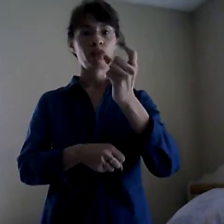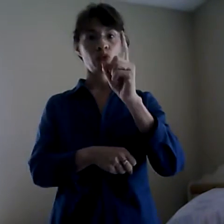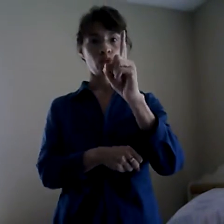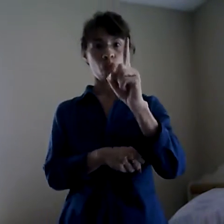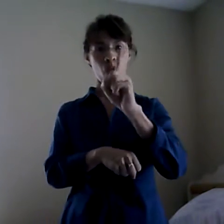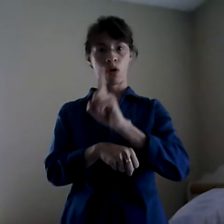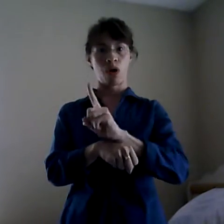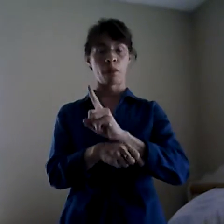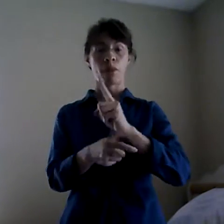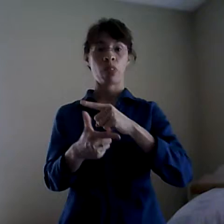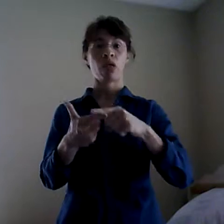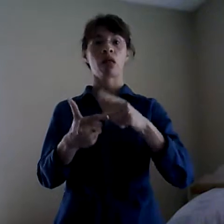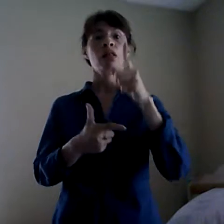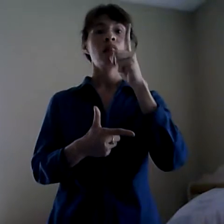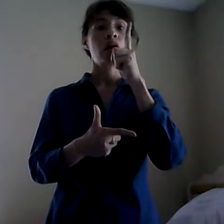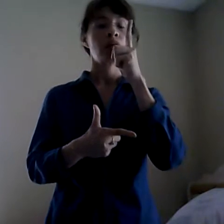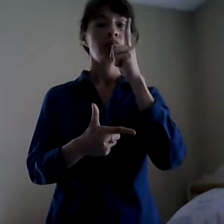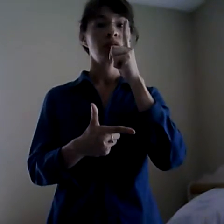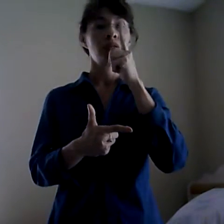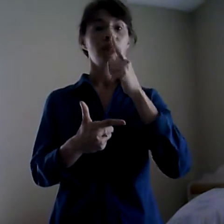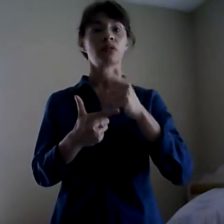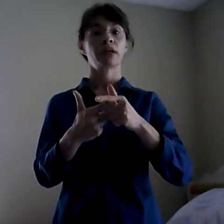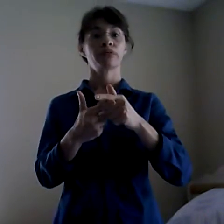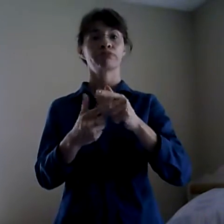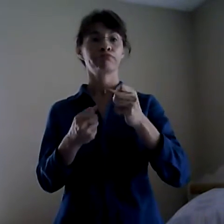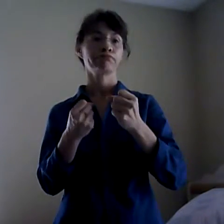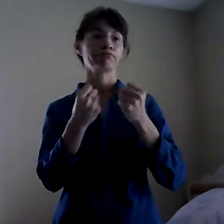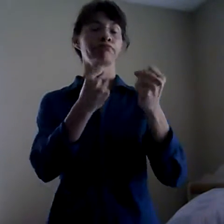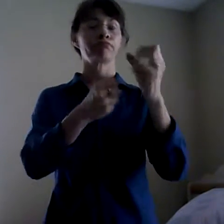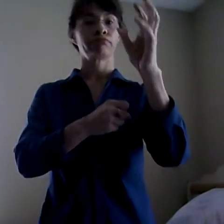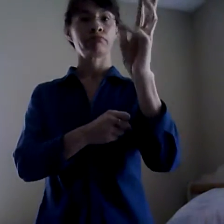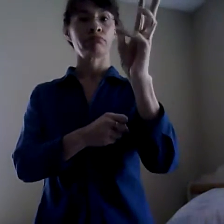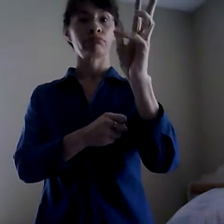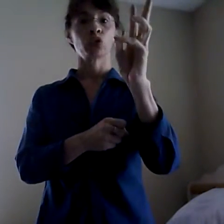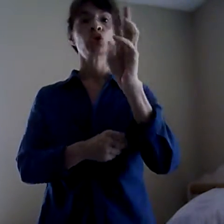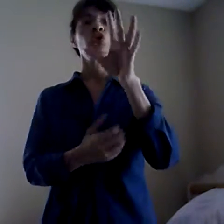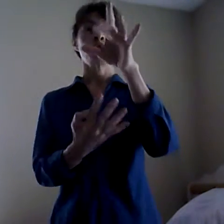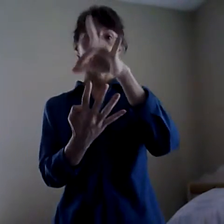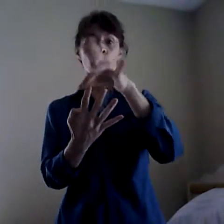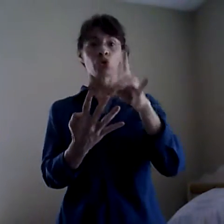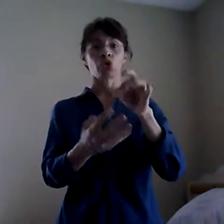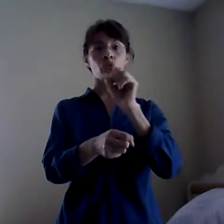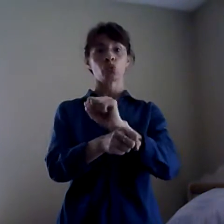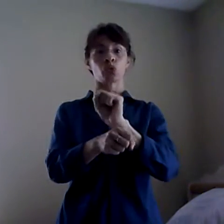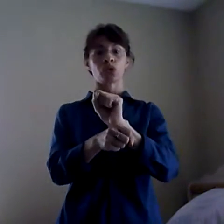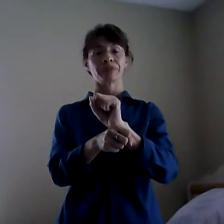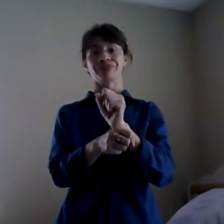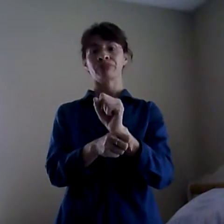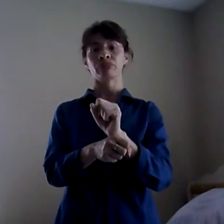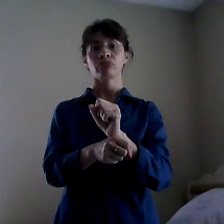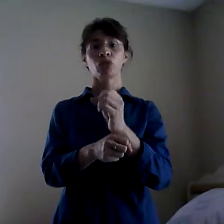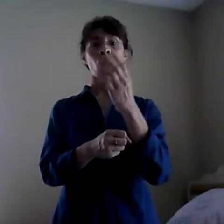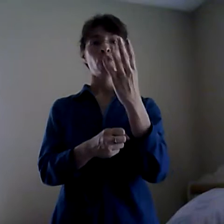to work 5 days a week, or you can work 4 days a week, 9.5 hours a day, which would give you about